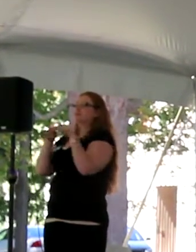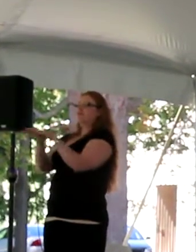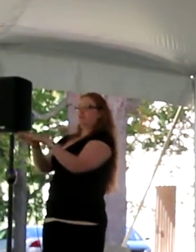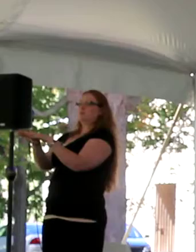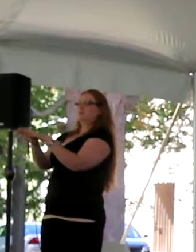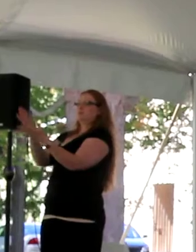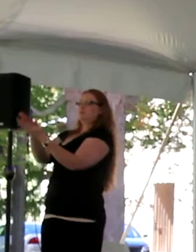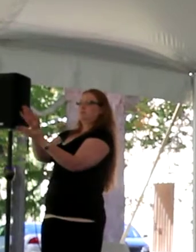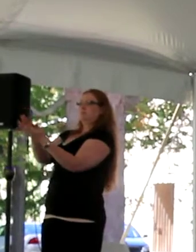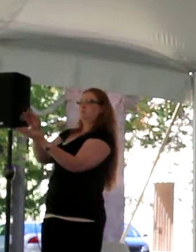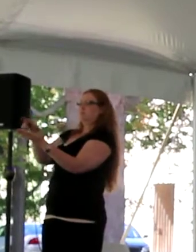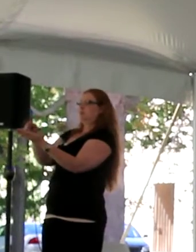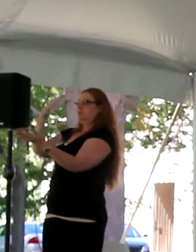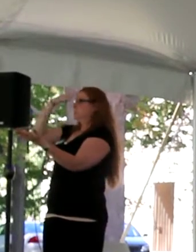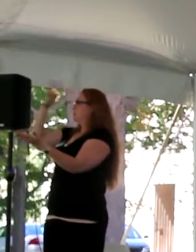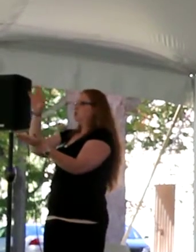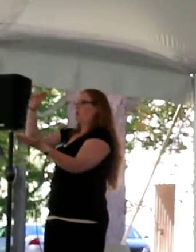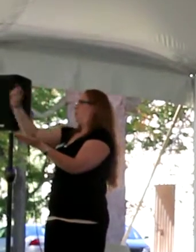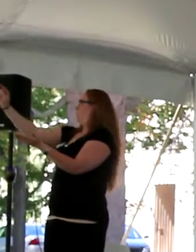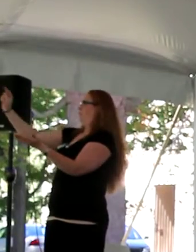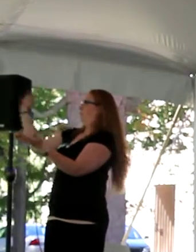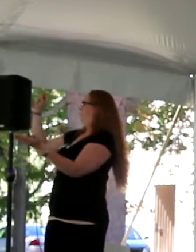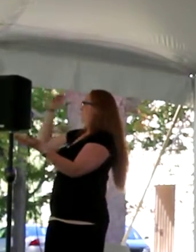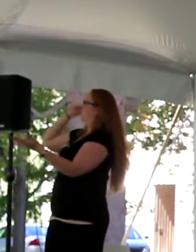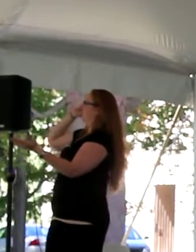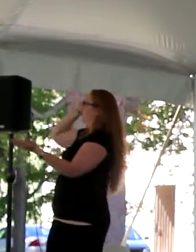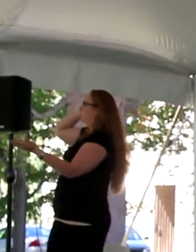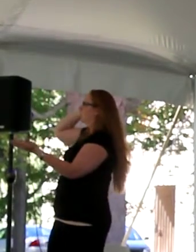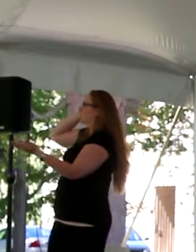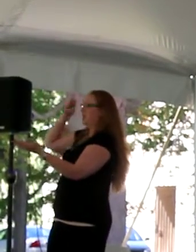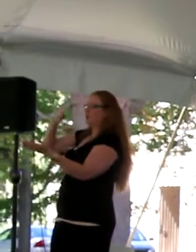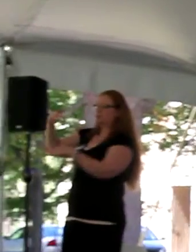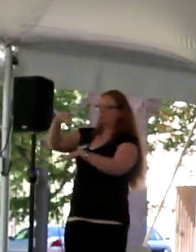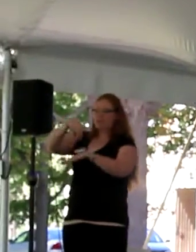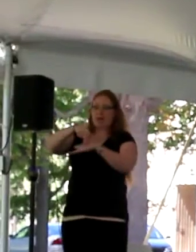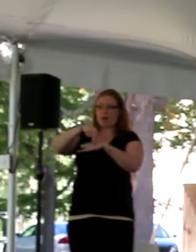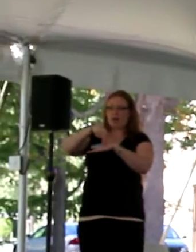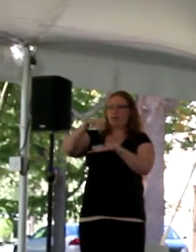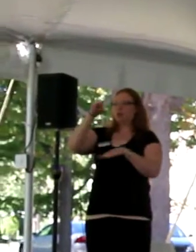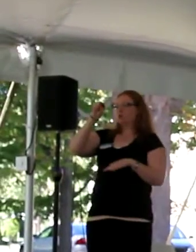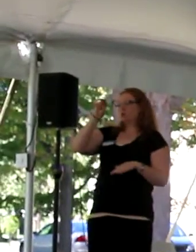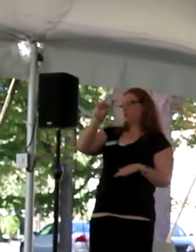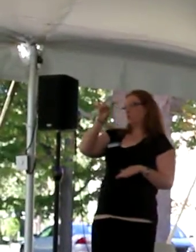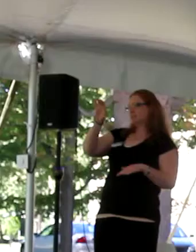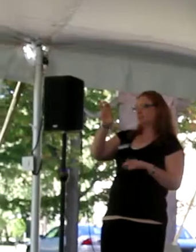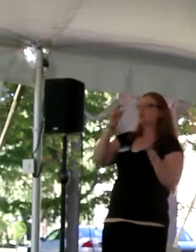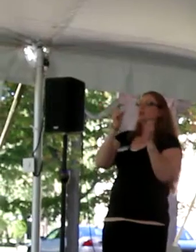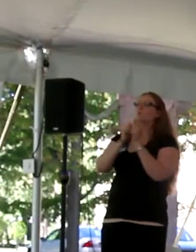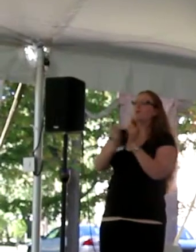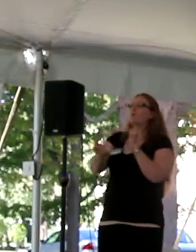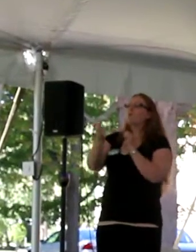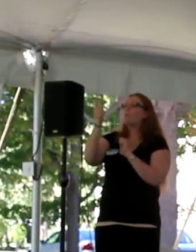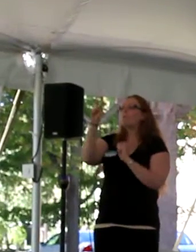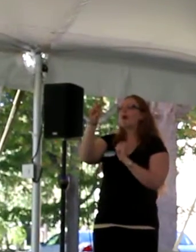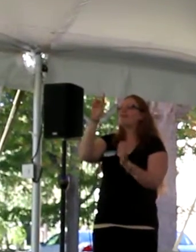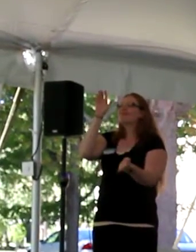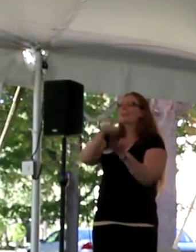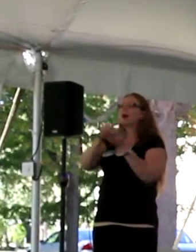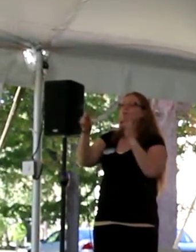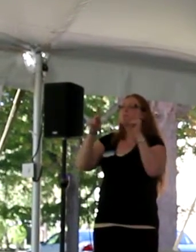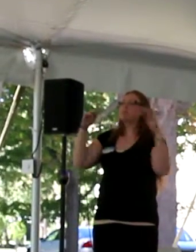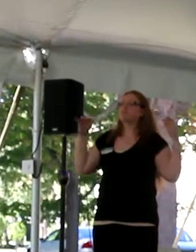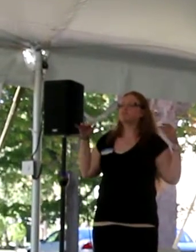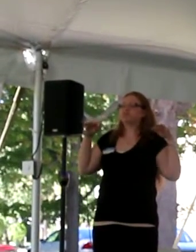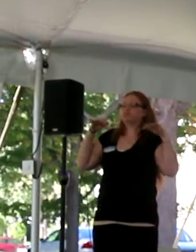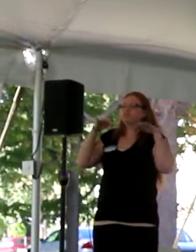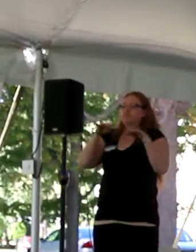know anyone else in the entire world with a hearing aid, was standing in a park in New York City with 1,000 people walking for